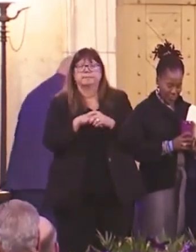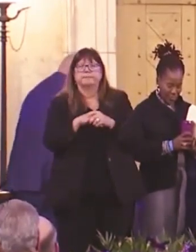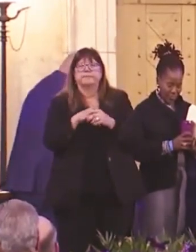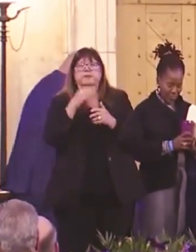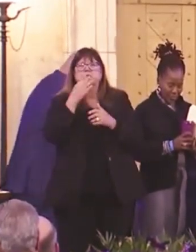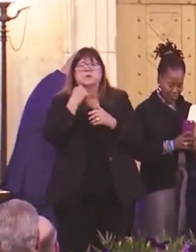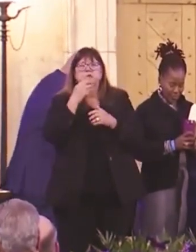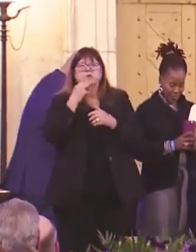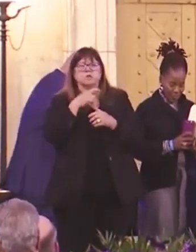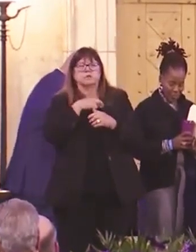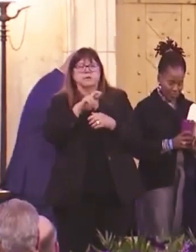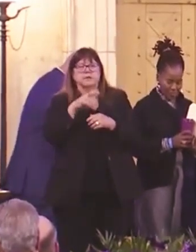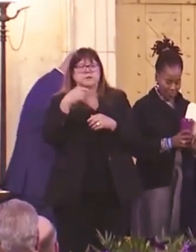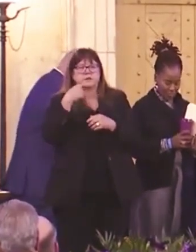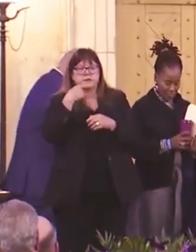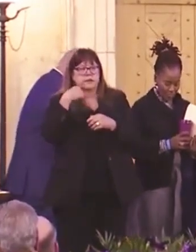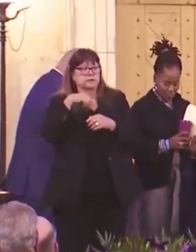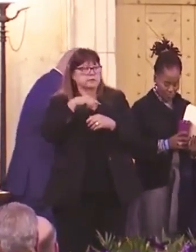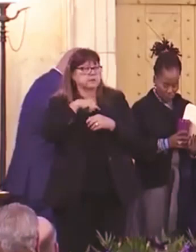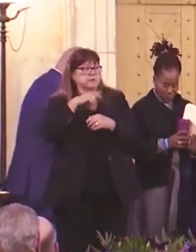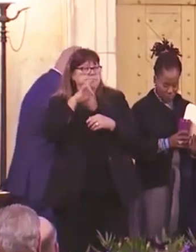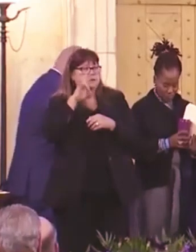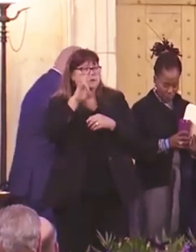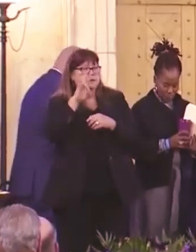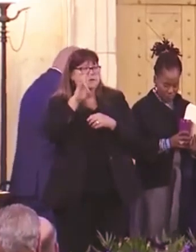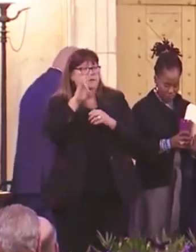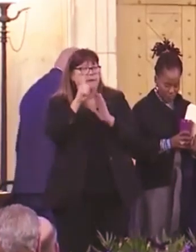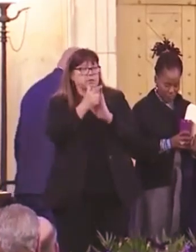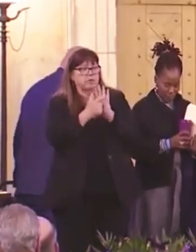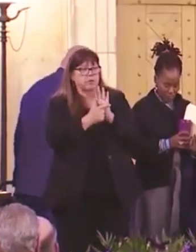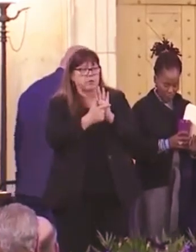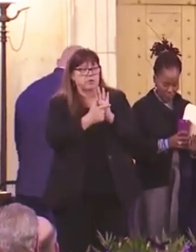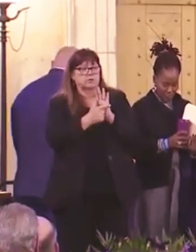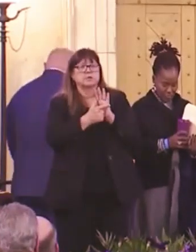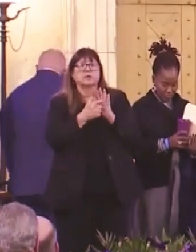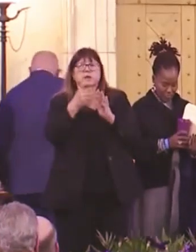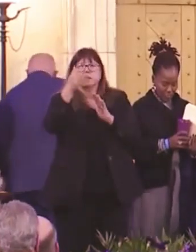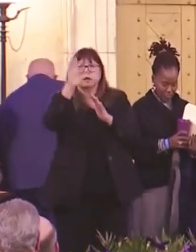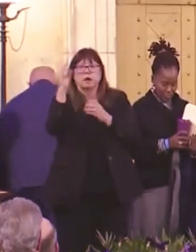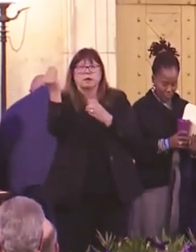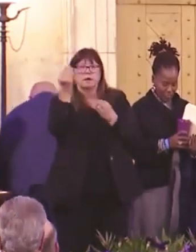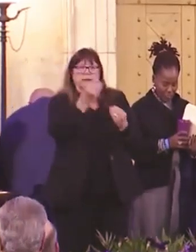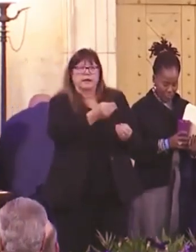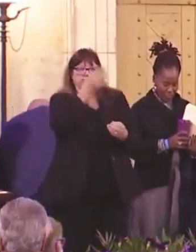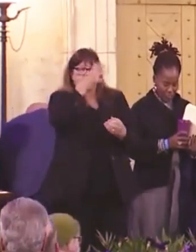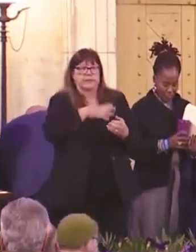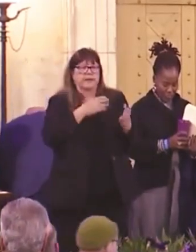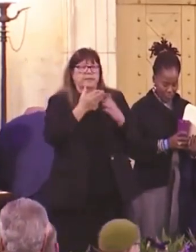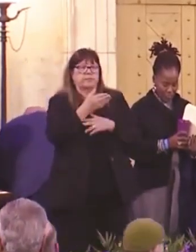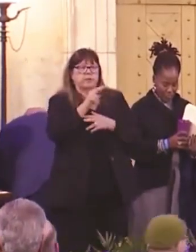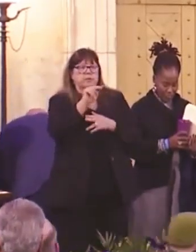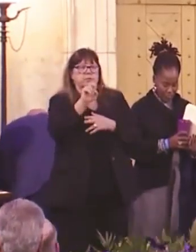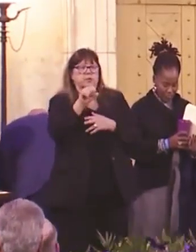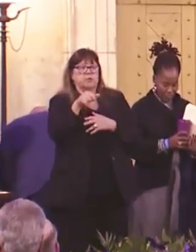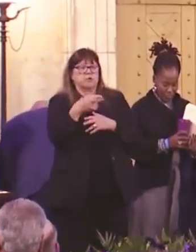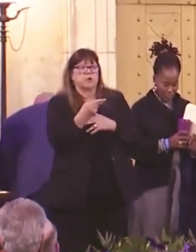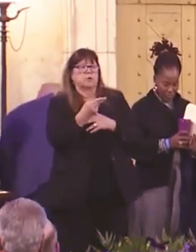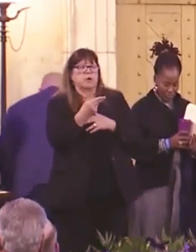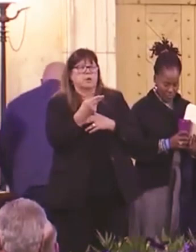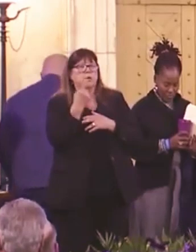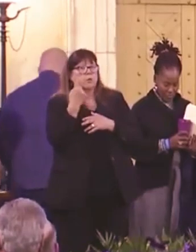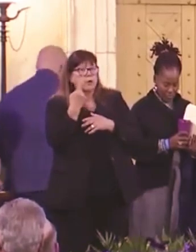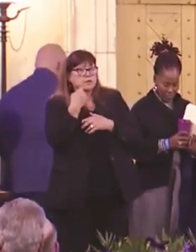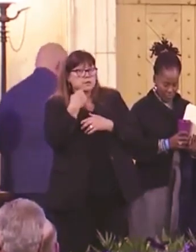Jewish tradition tells of 7 universal laws that God gave to mankind through Noah, one of which directs